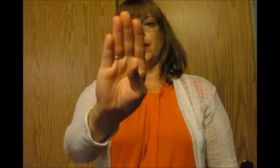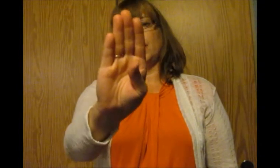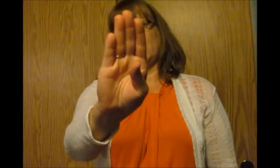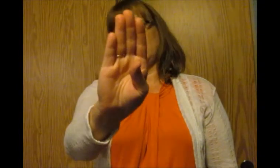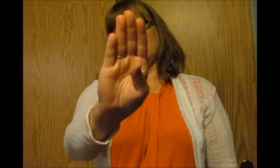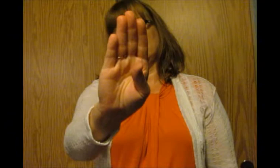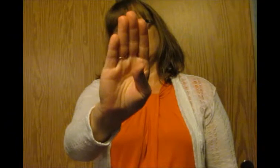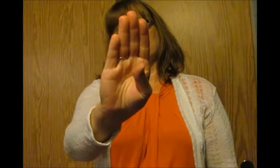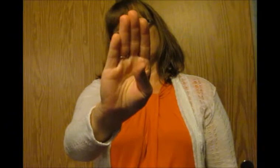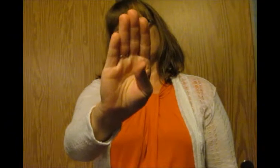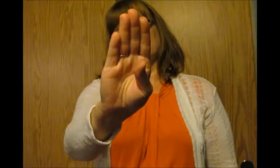B,